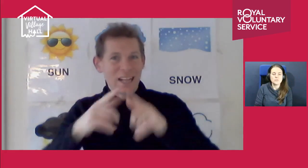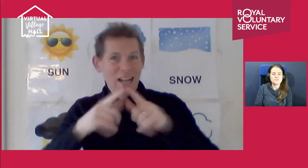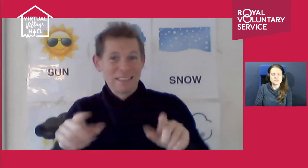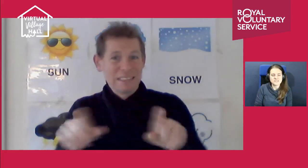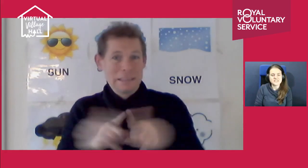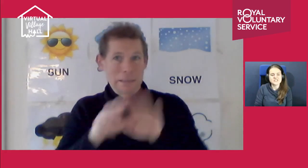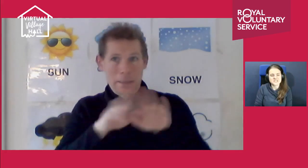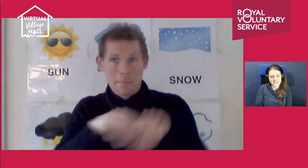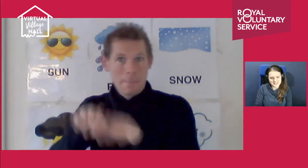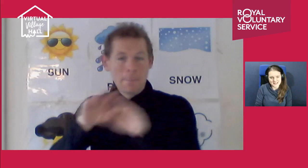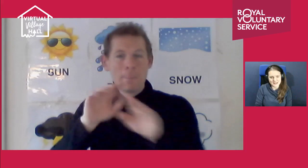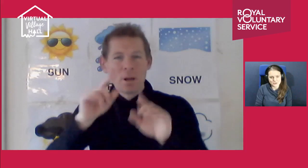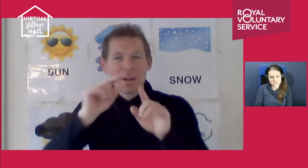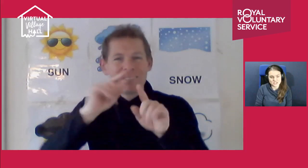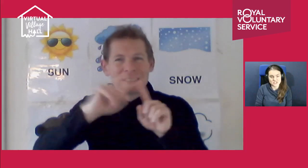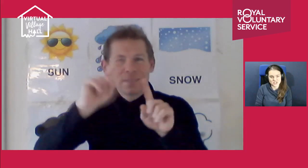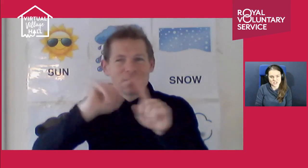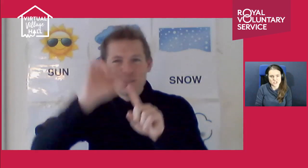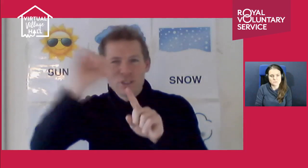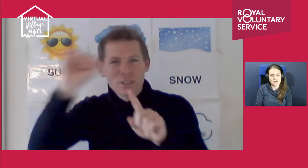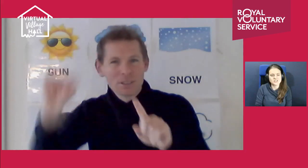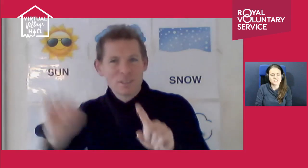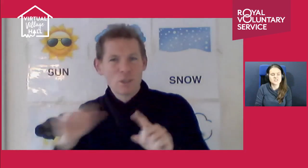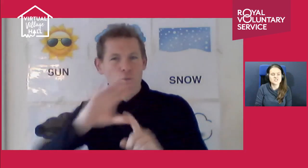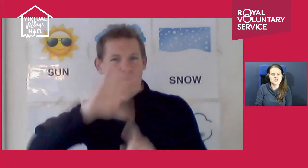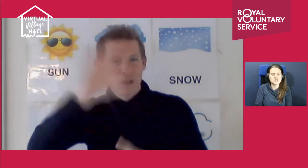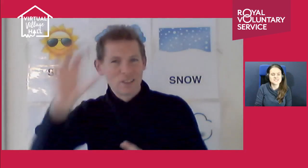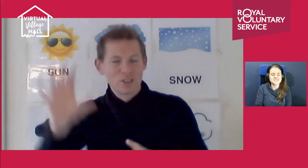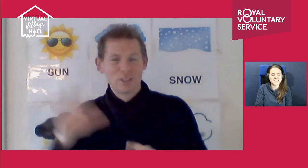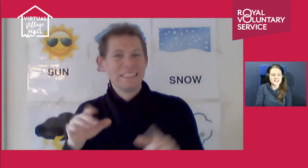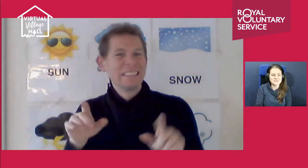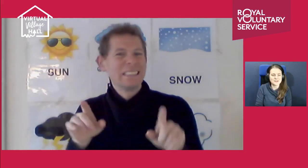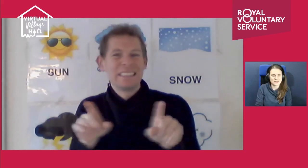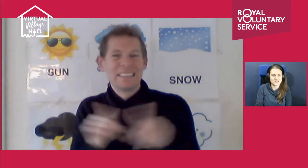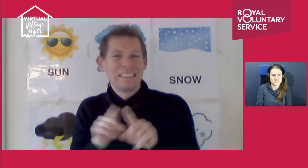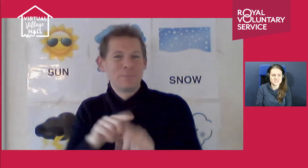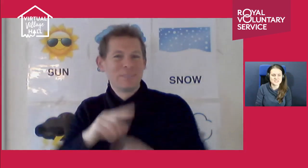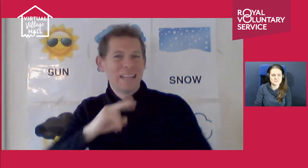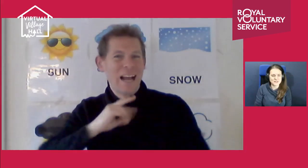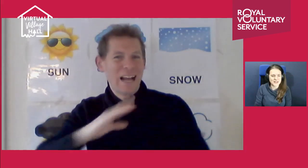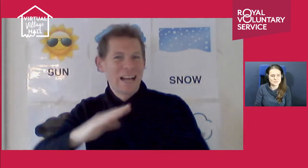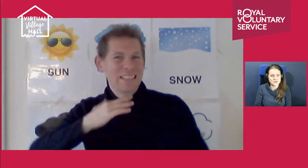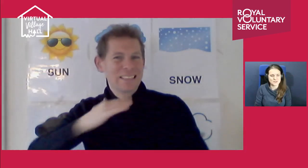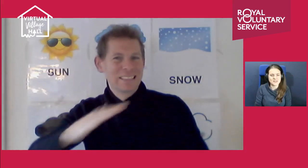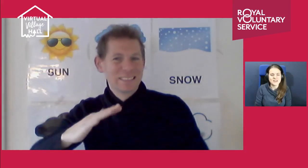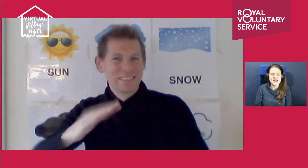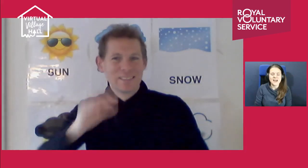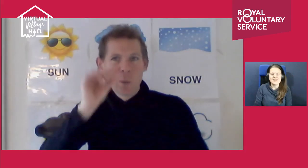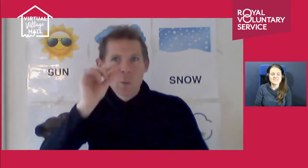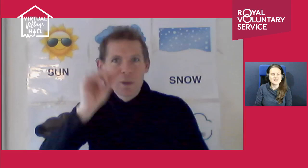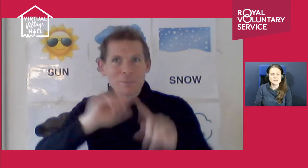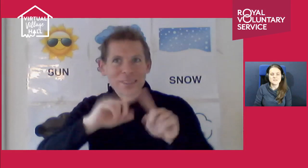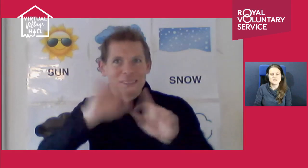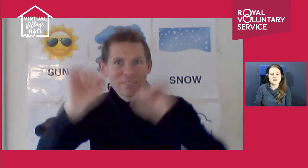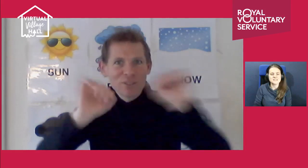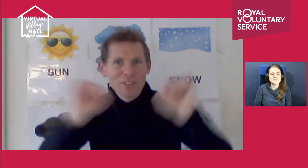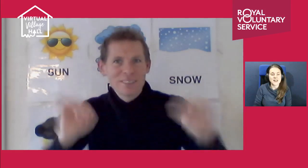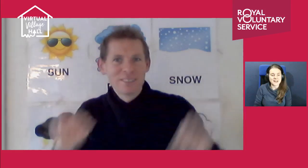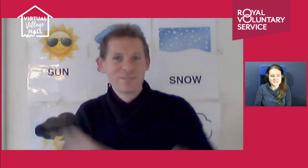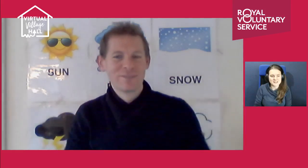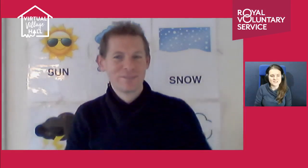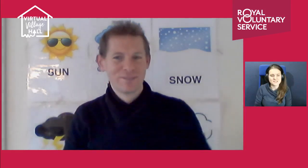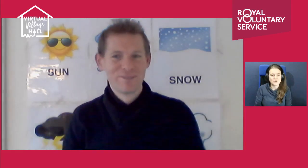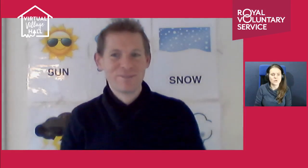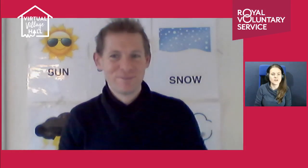it's all British Sign Language as such, but there's just slight variations in some vocabulary, and that's the same as the idea of